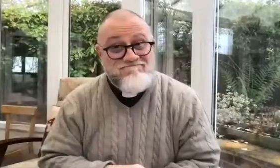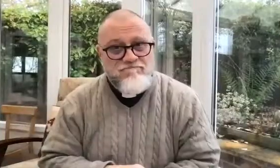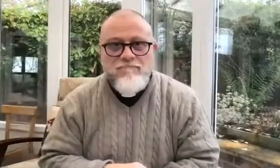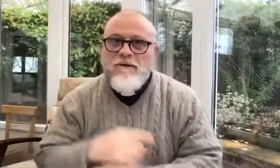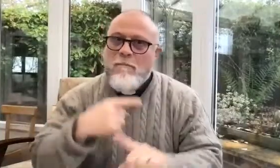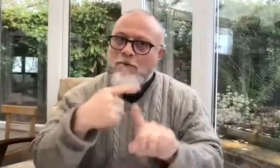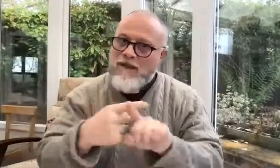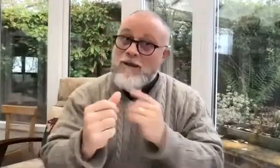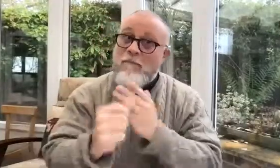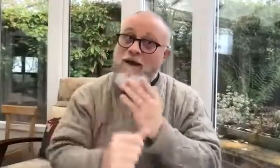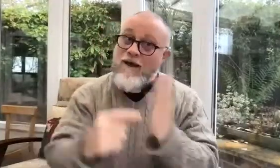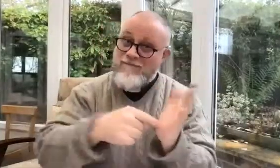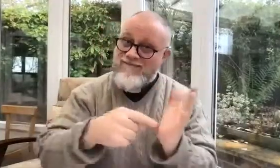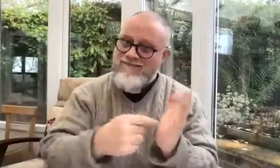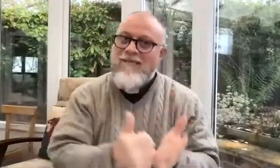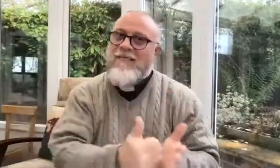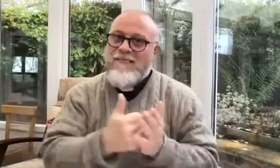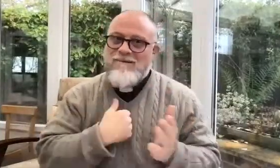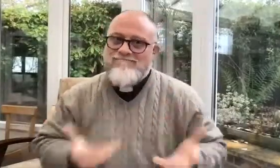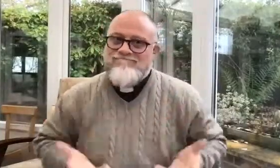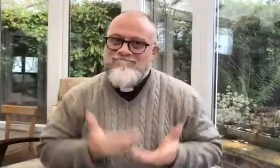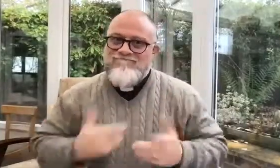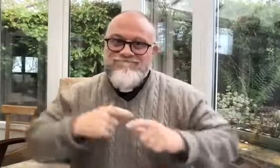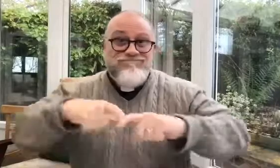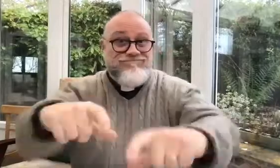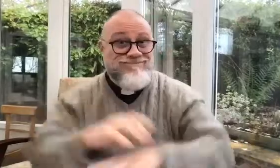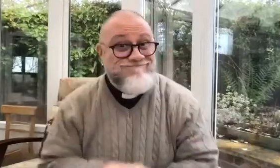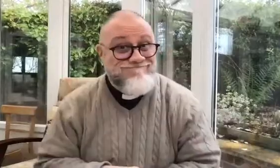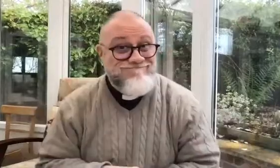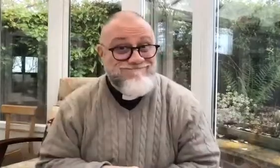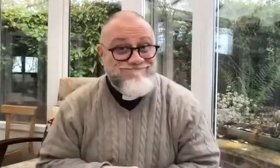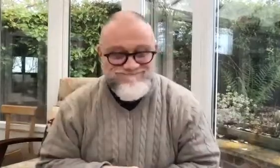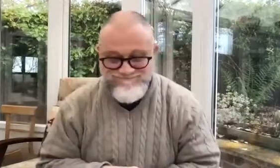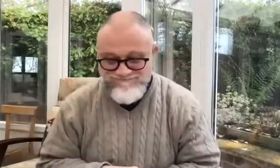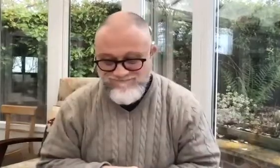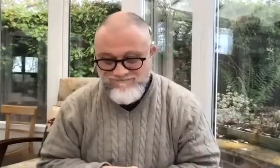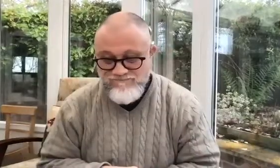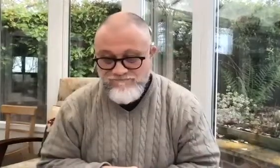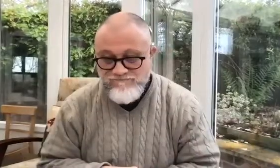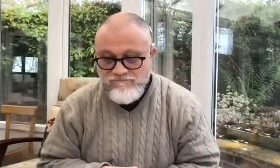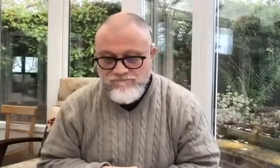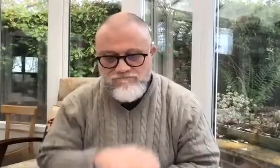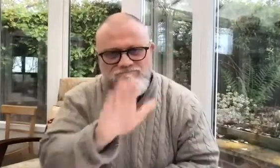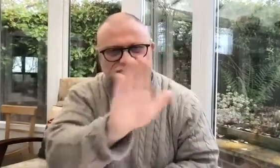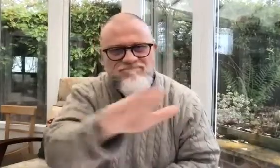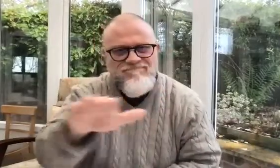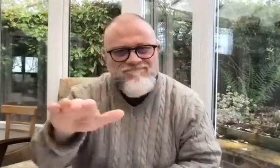things, the positive things that people have posted, plus the Bible verses actually help me carry on too.